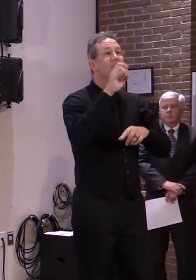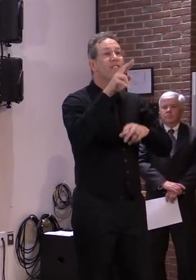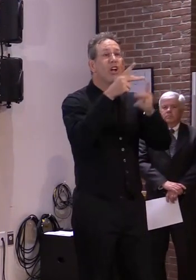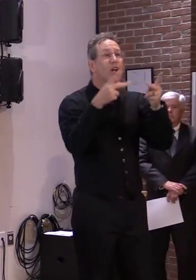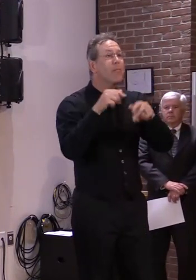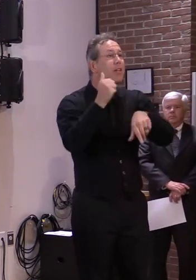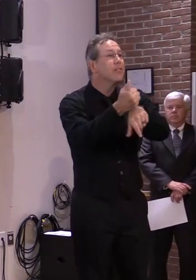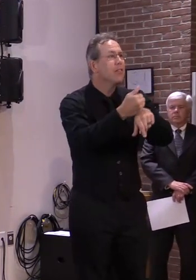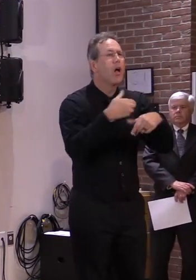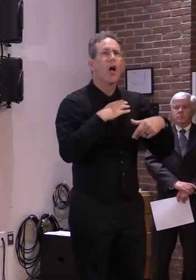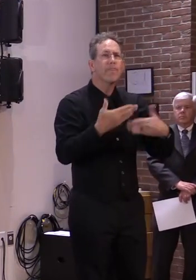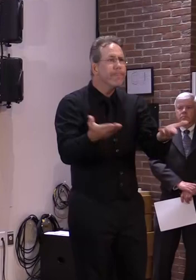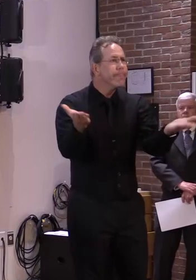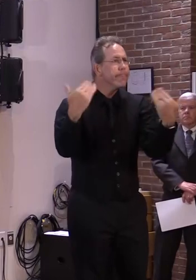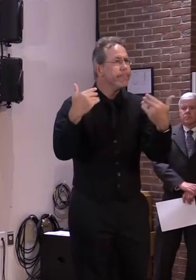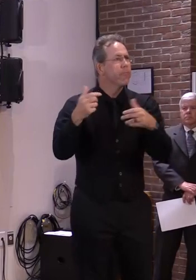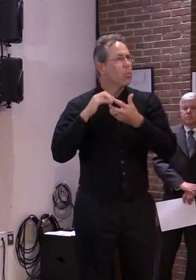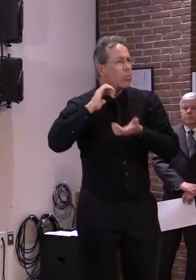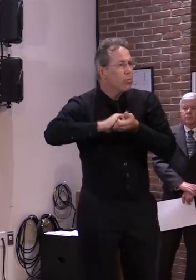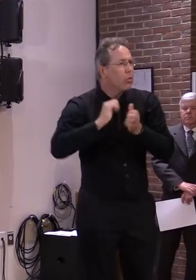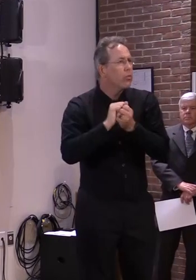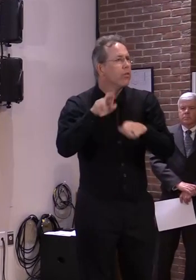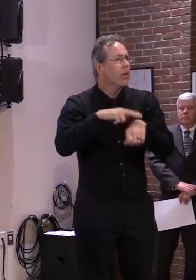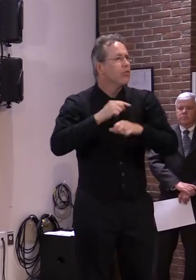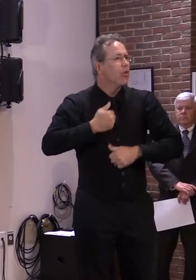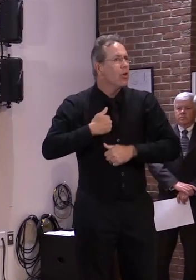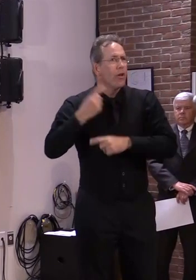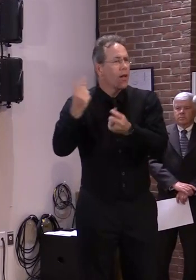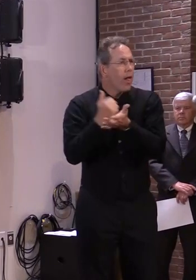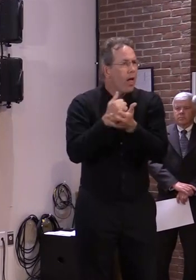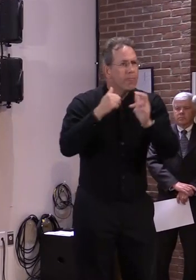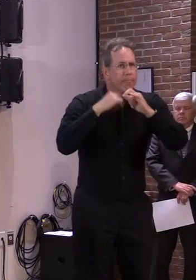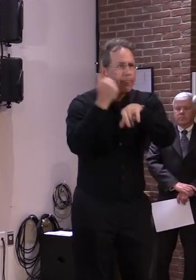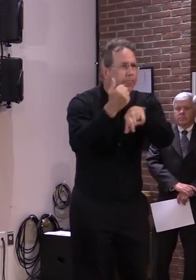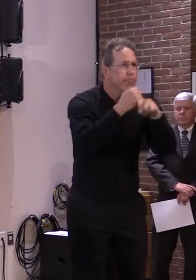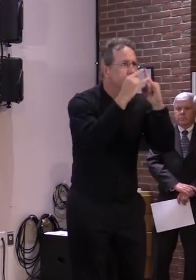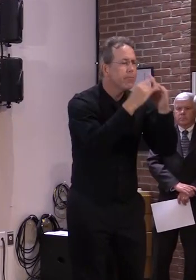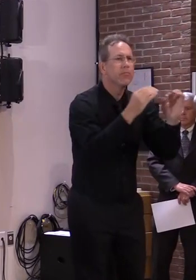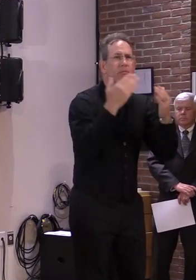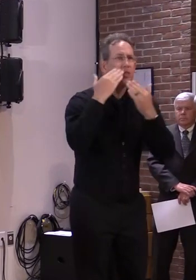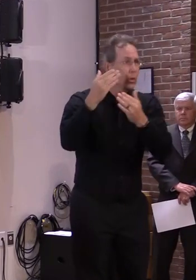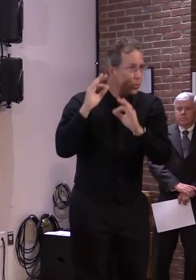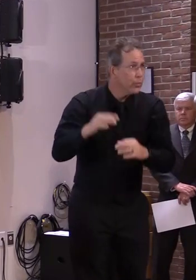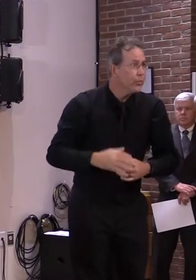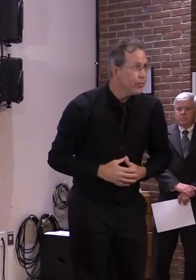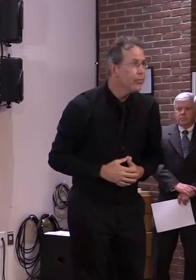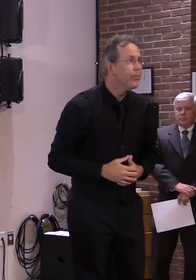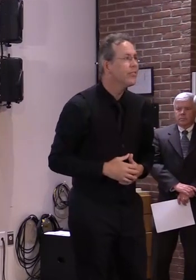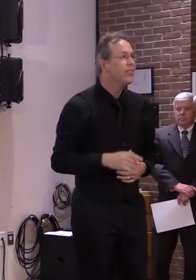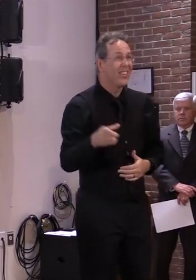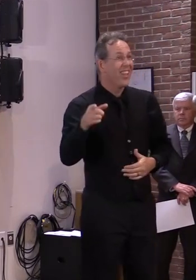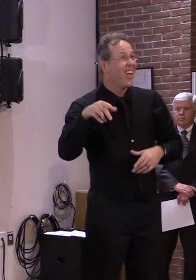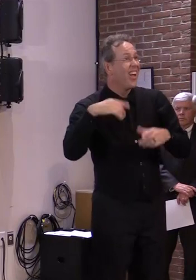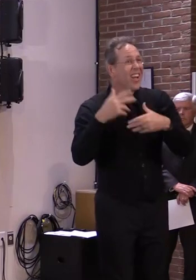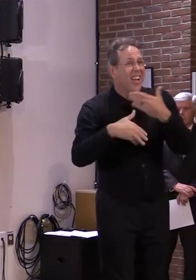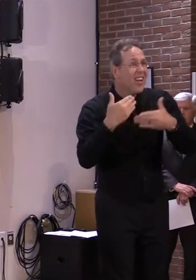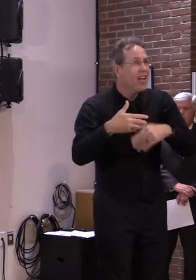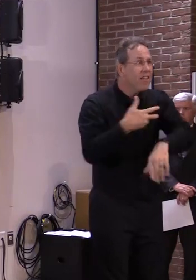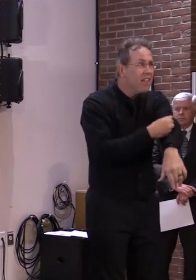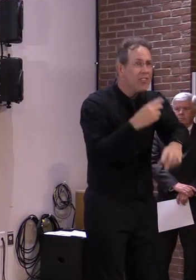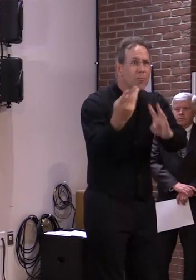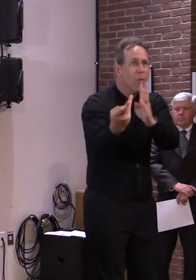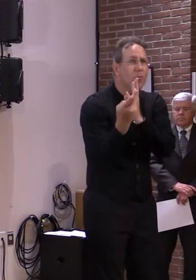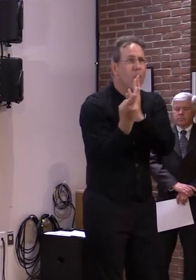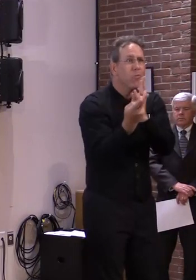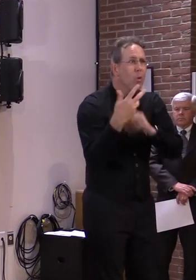effort. Fortunately, the site didn't get much use, but given what we saw happening in